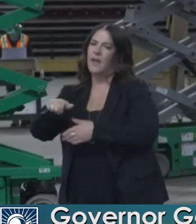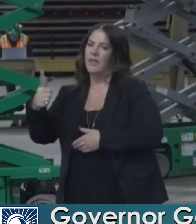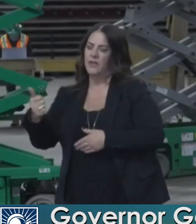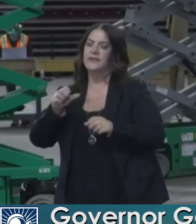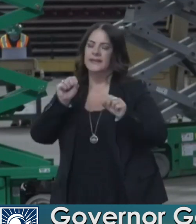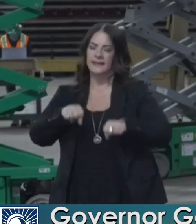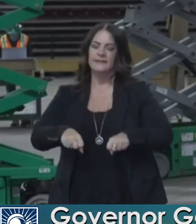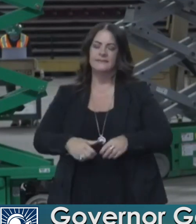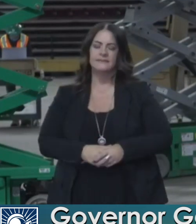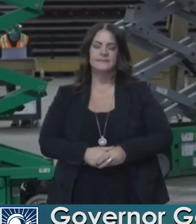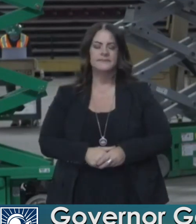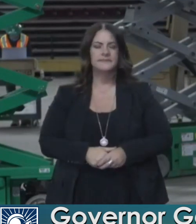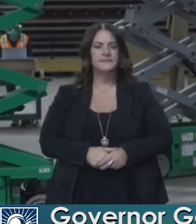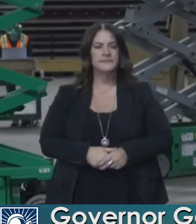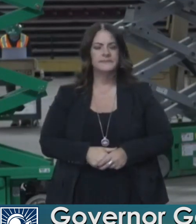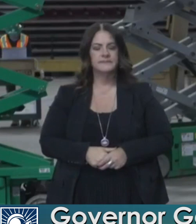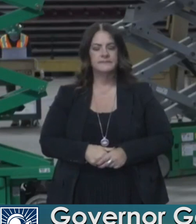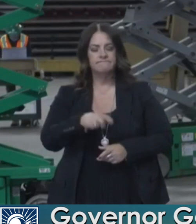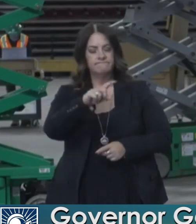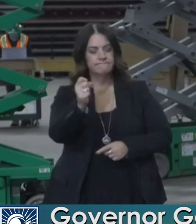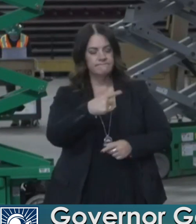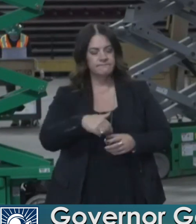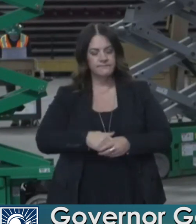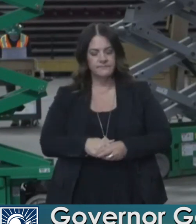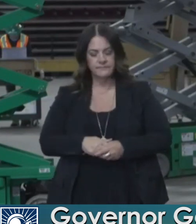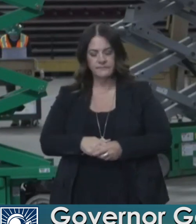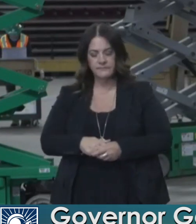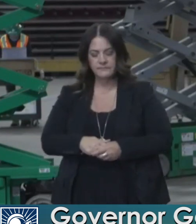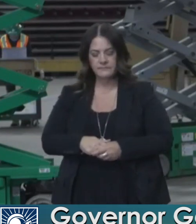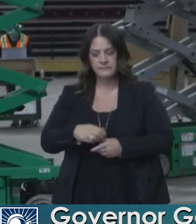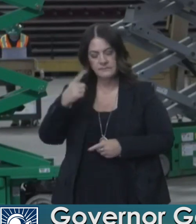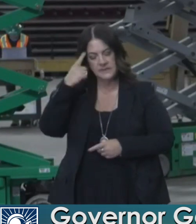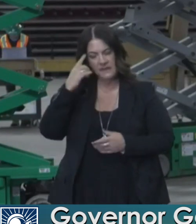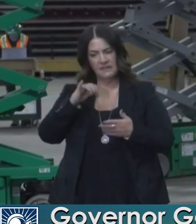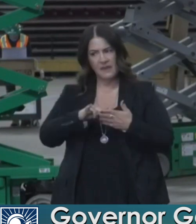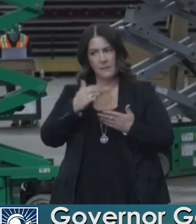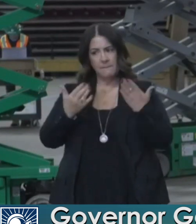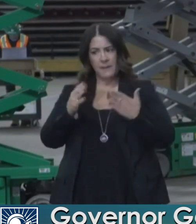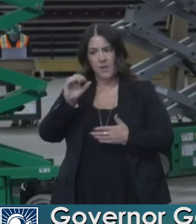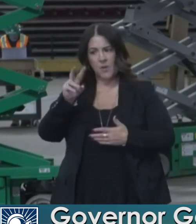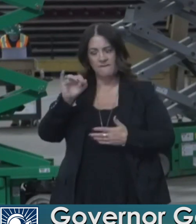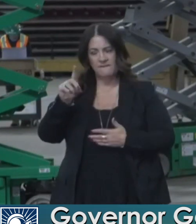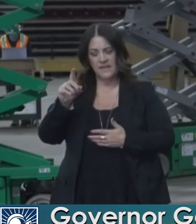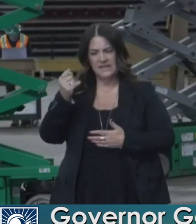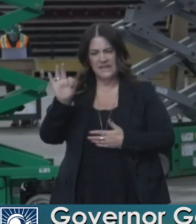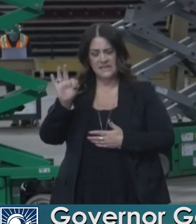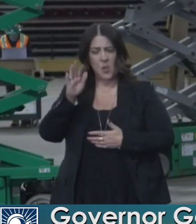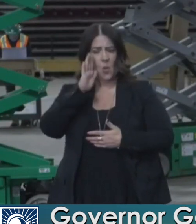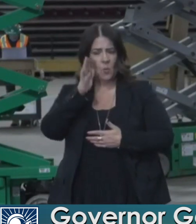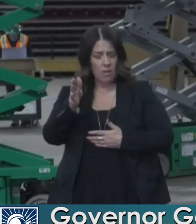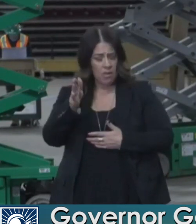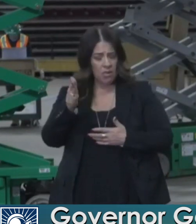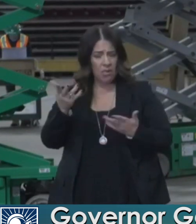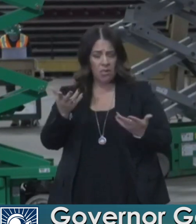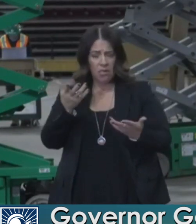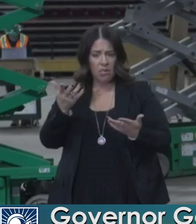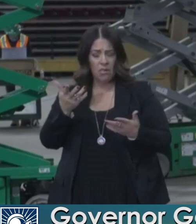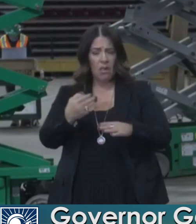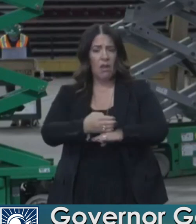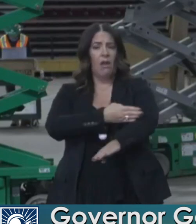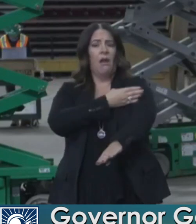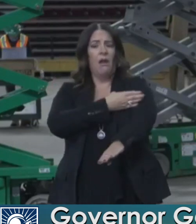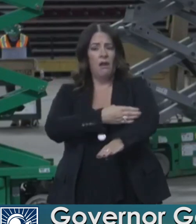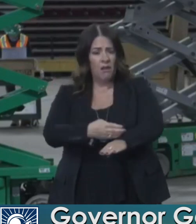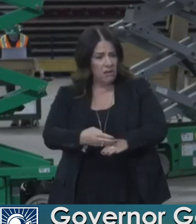There's been some speculation that COVID-19 might recede with the warmer summer months. I'm wondering, have you guys seen that in some of